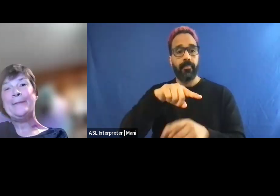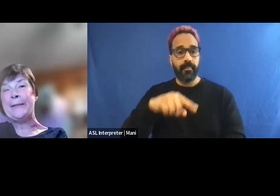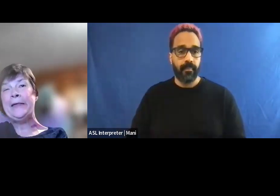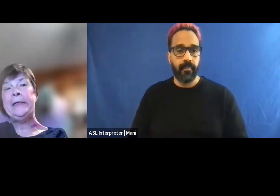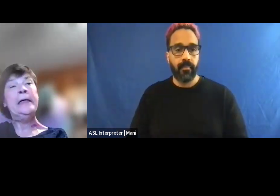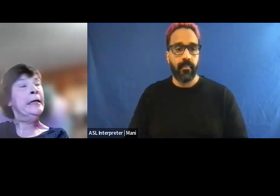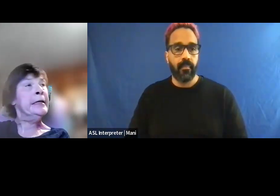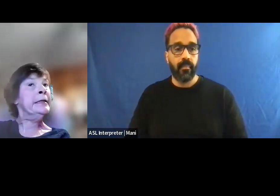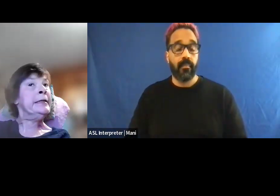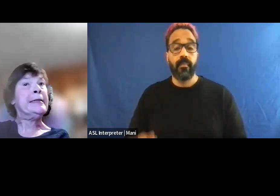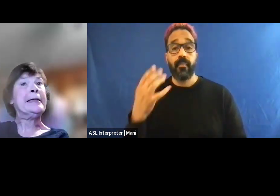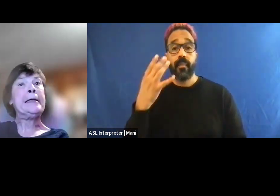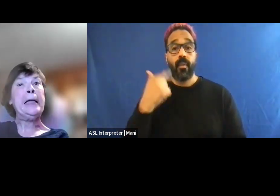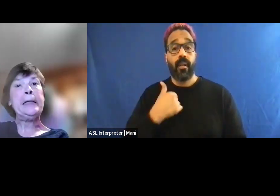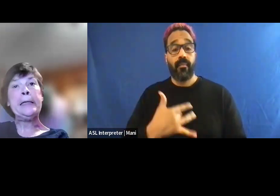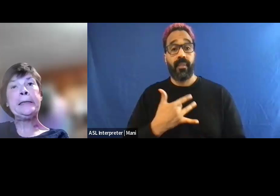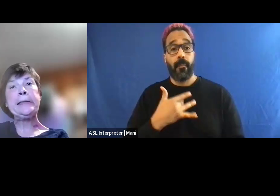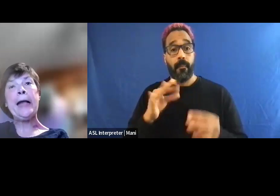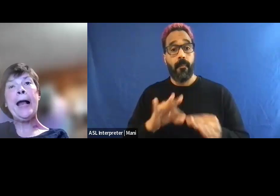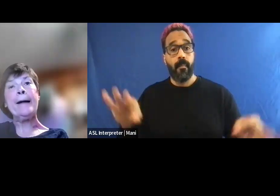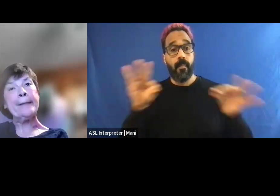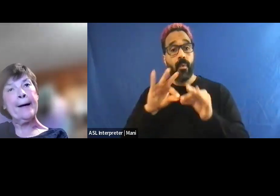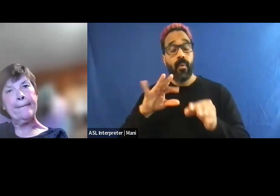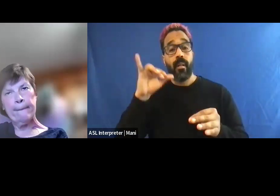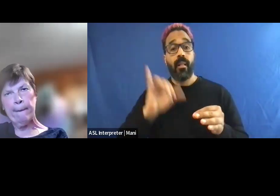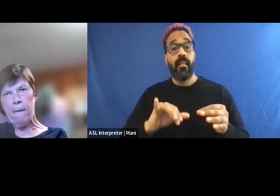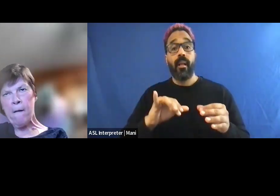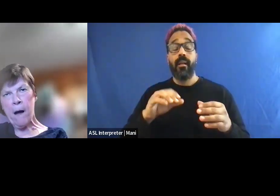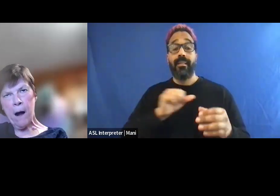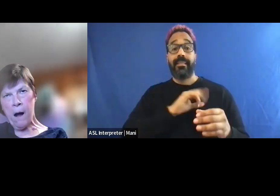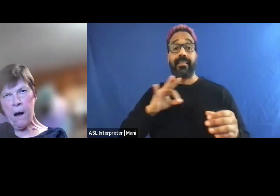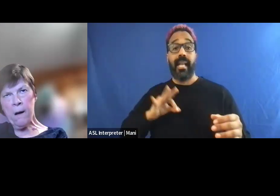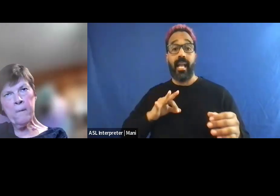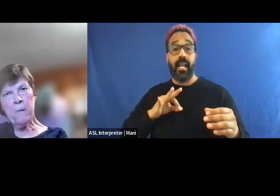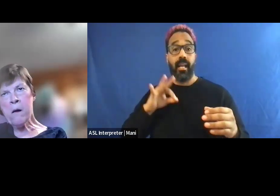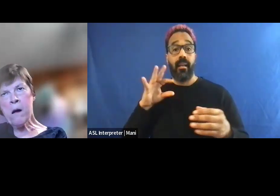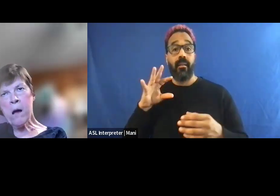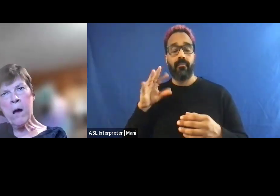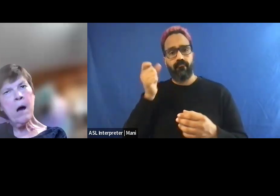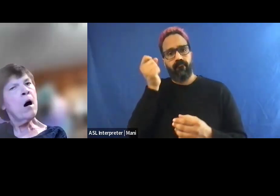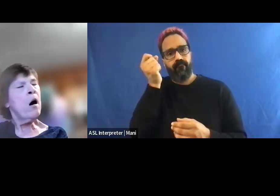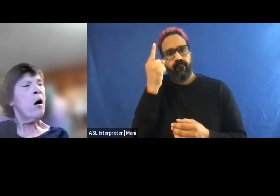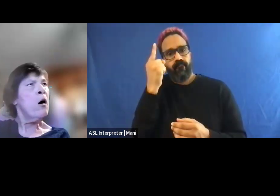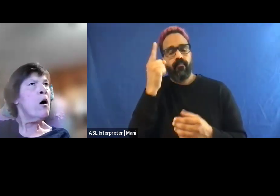was important to get the staff on board.